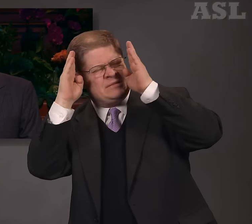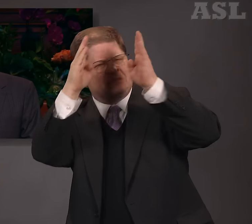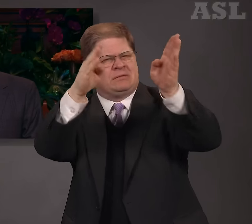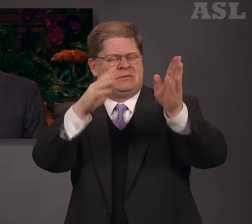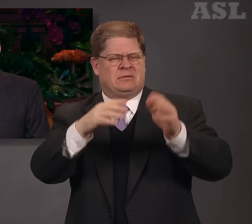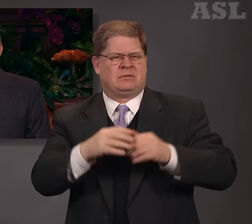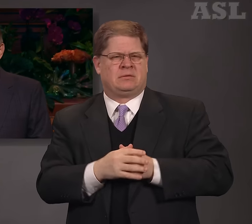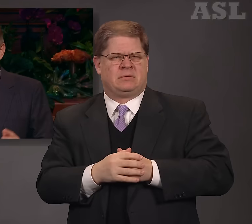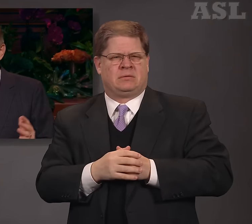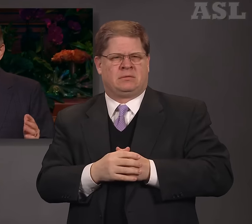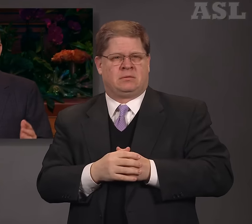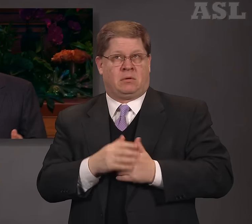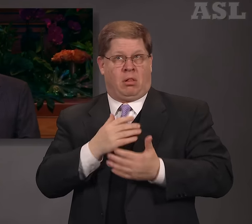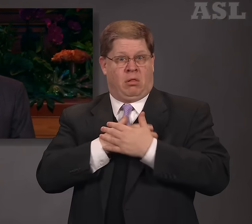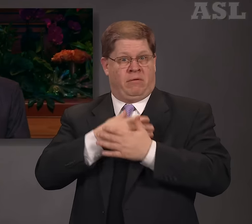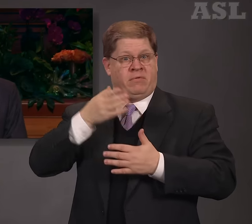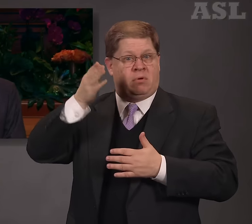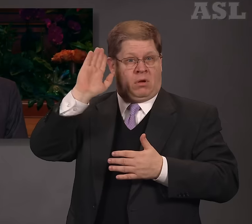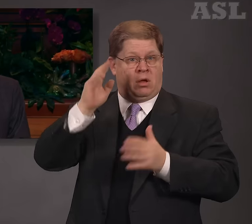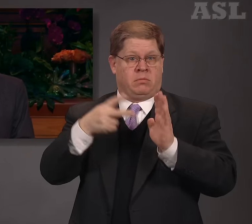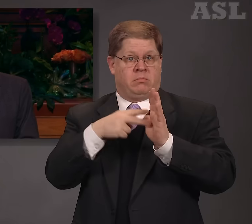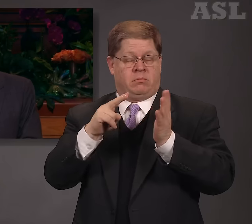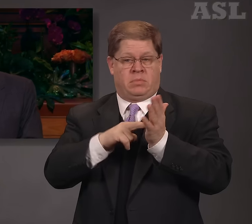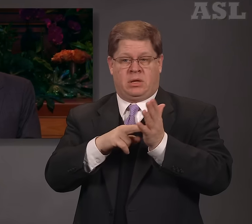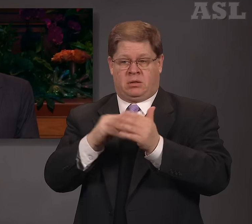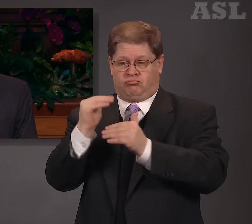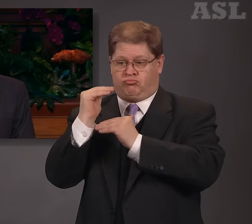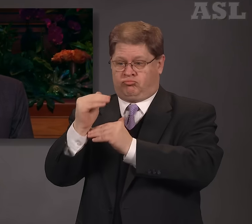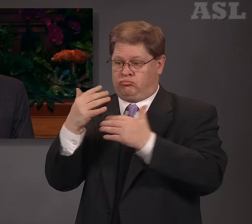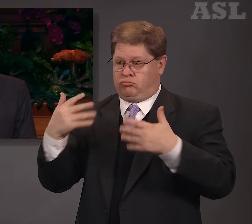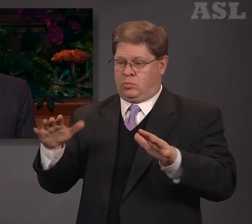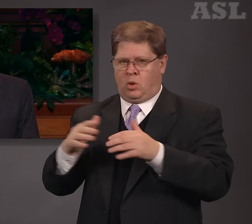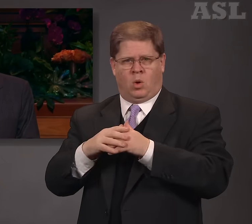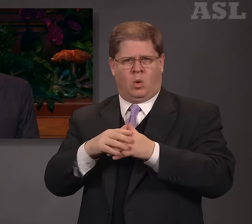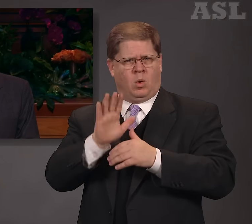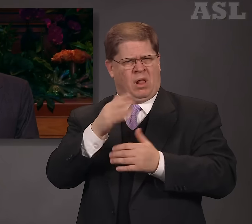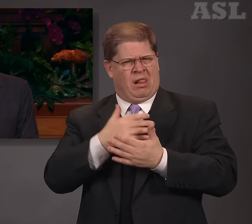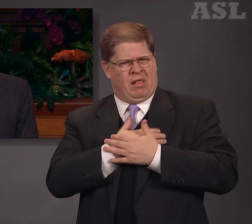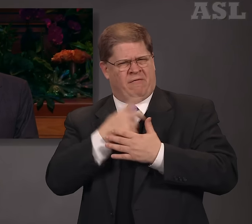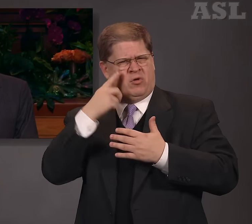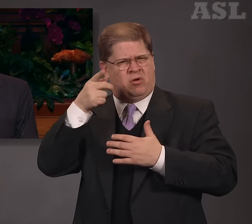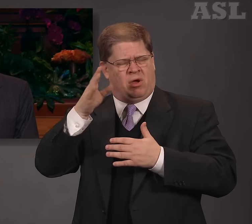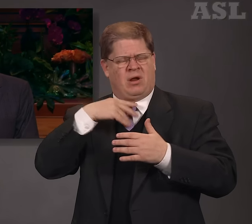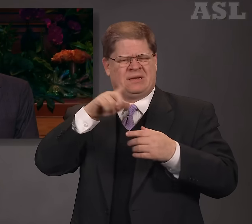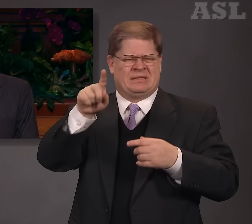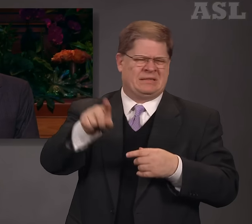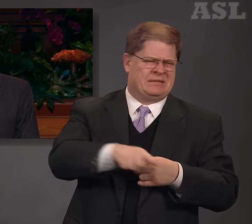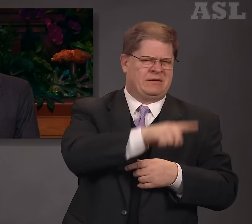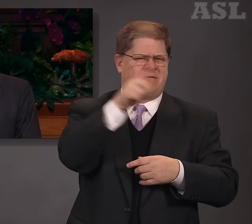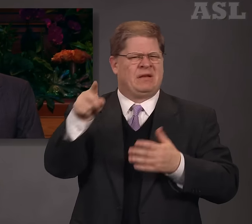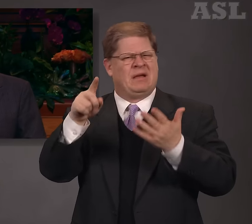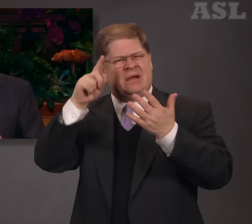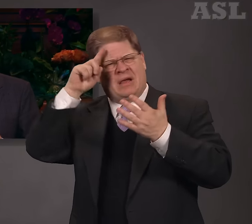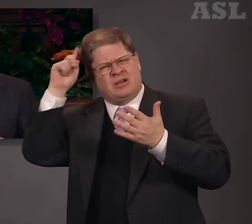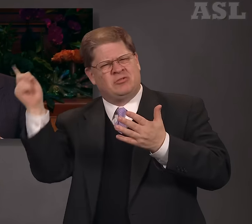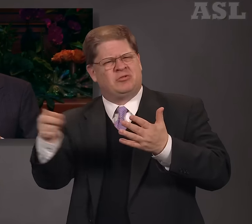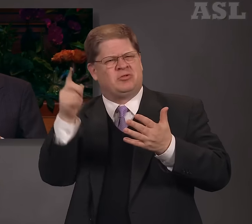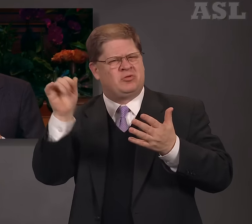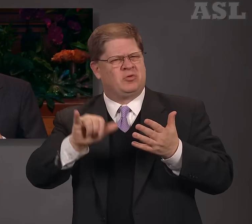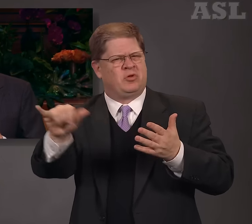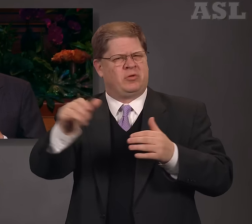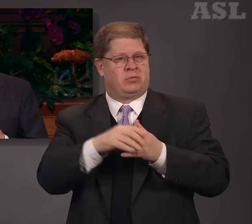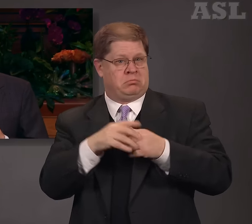intellect. Love for God is not limited or finite, it is infinite and eternal. For me,